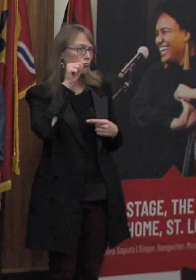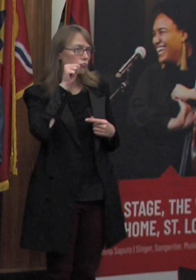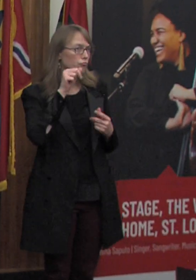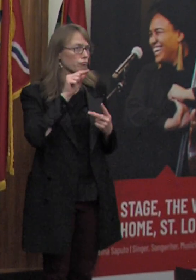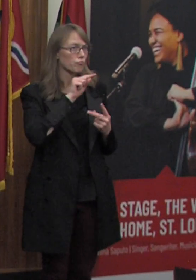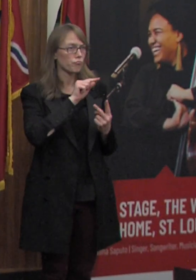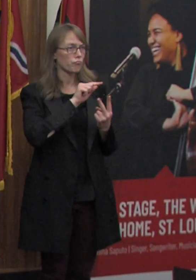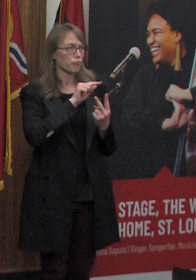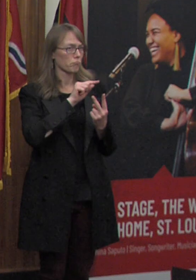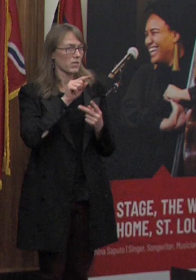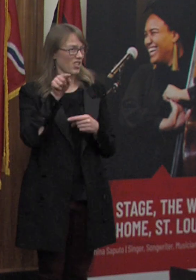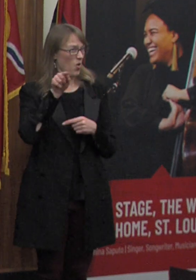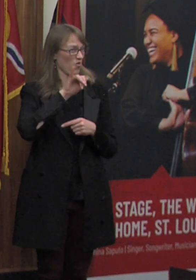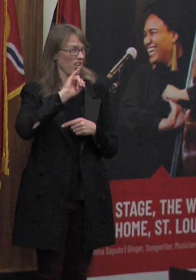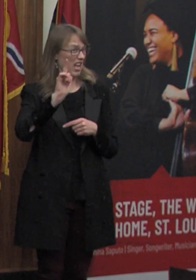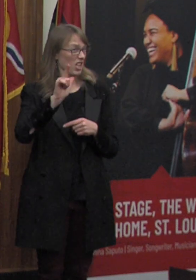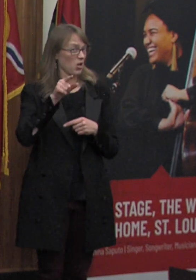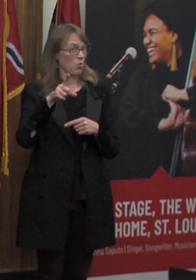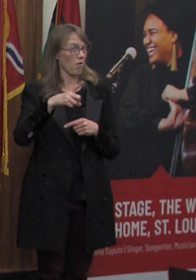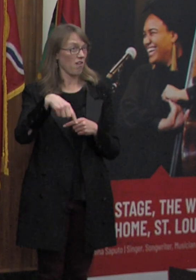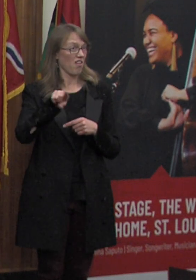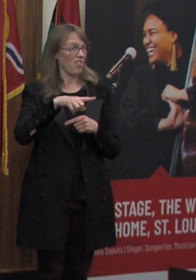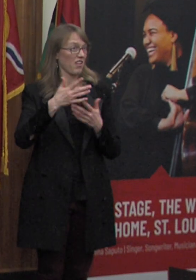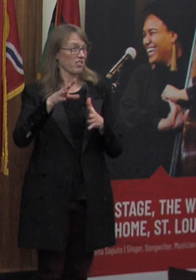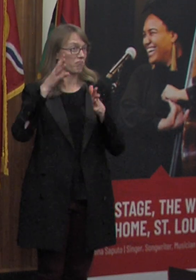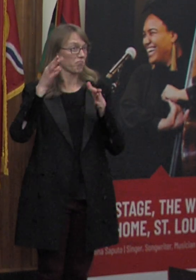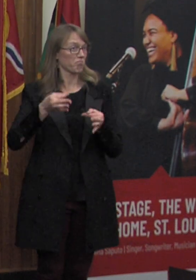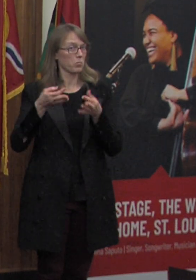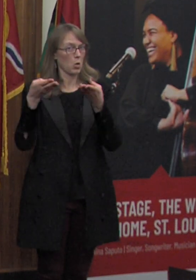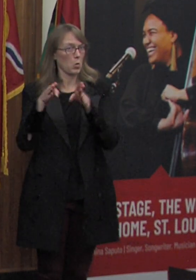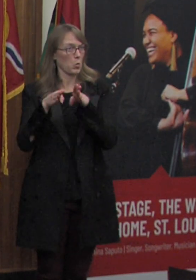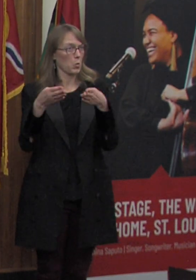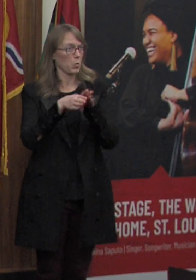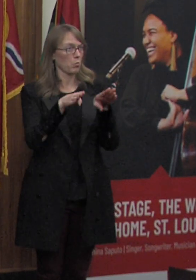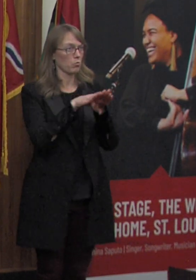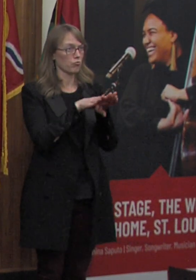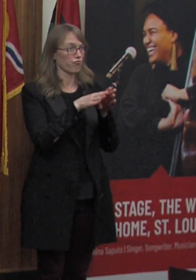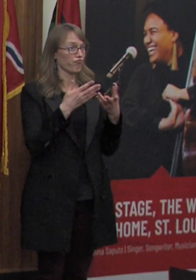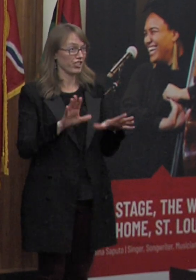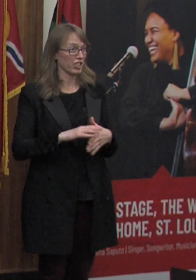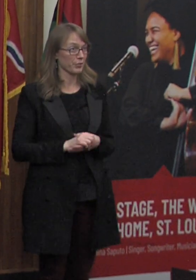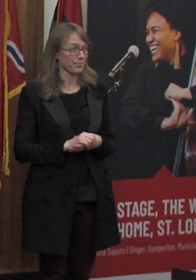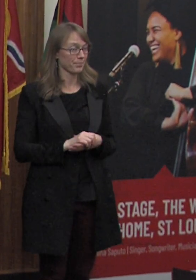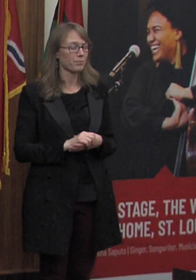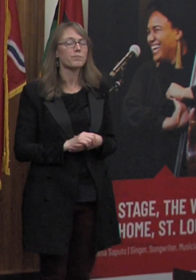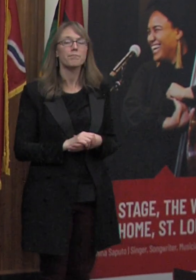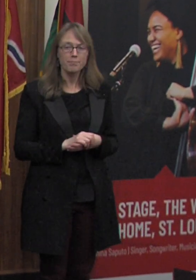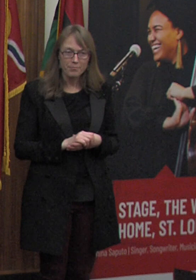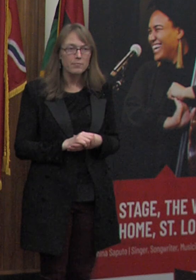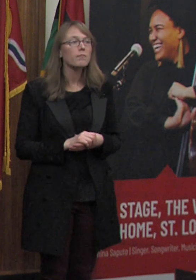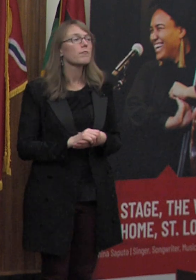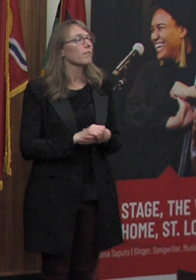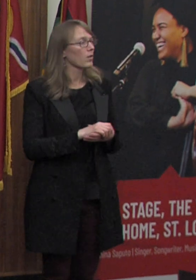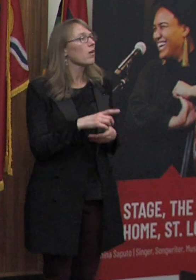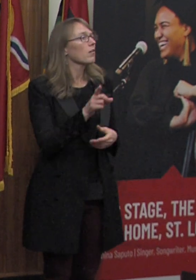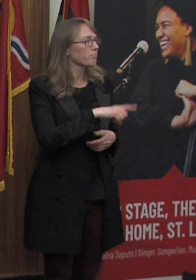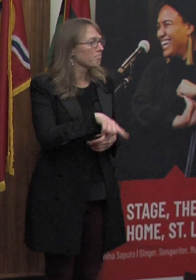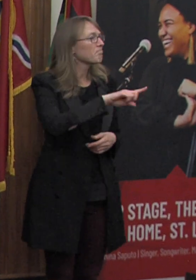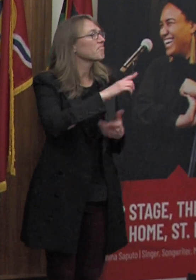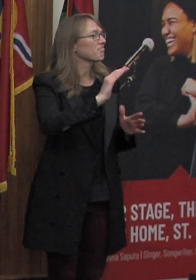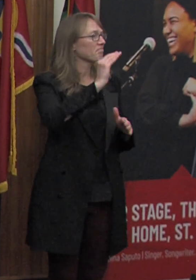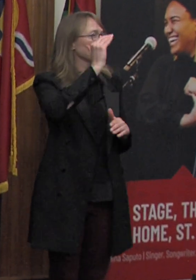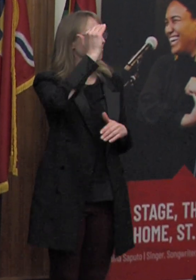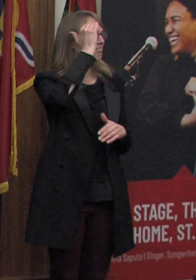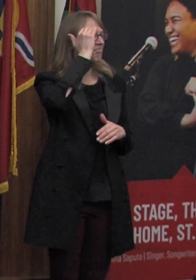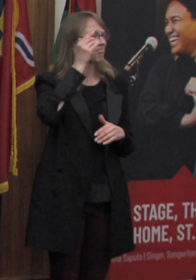So Illinois, as you probably know, has shut down all restaurants and bars. They have also shut down all schools, which we